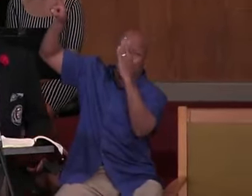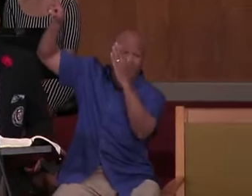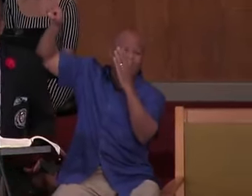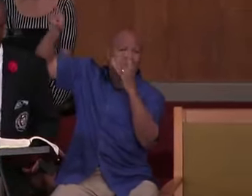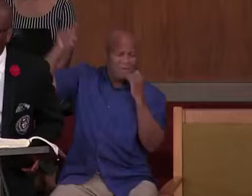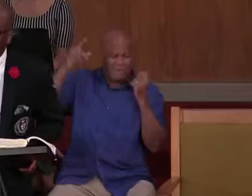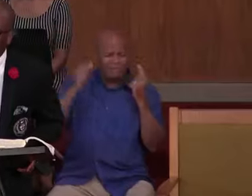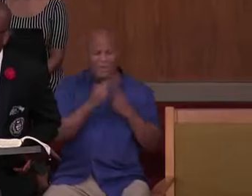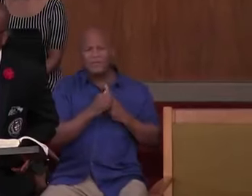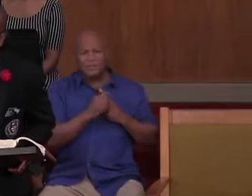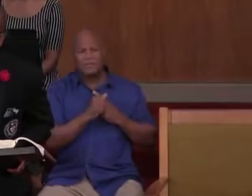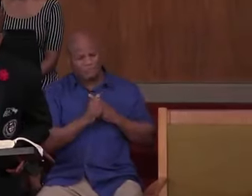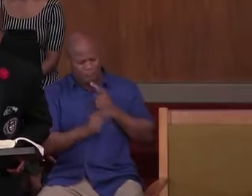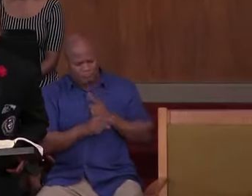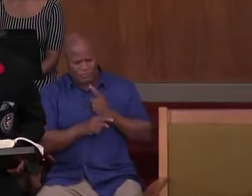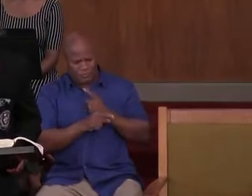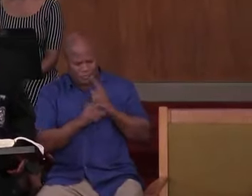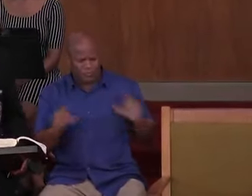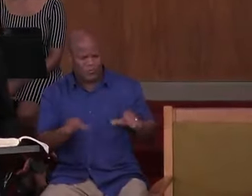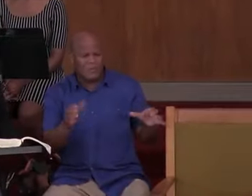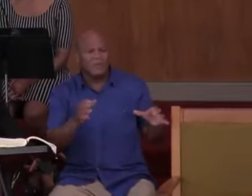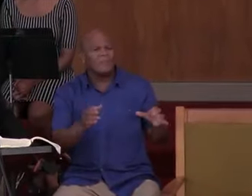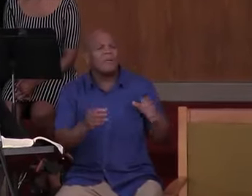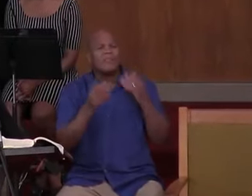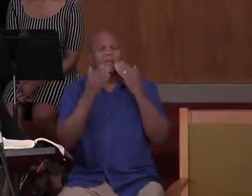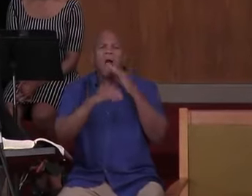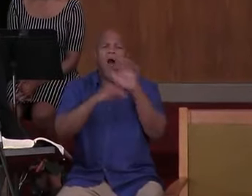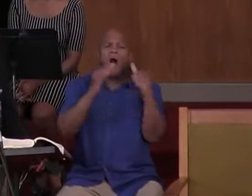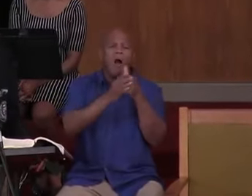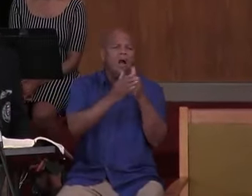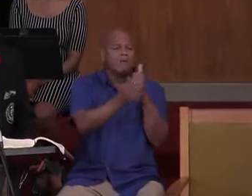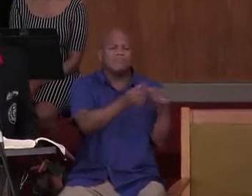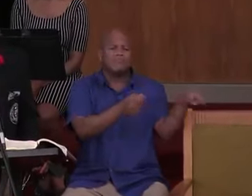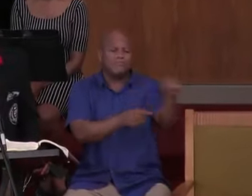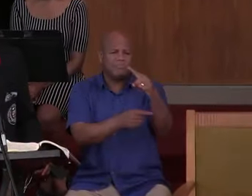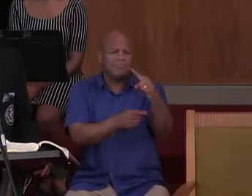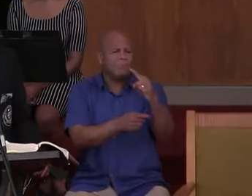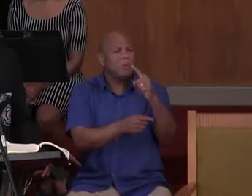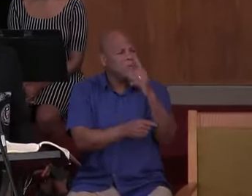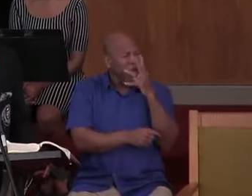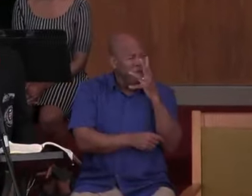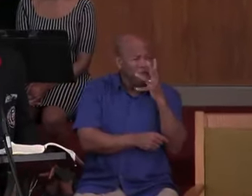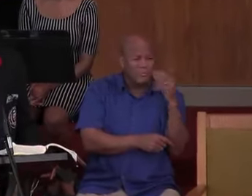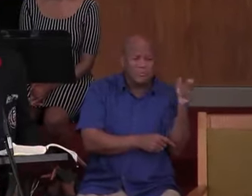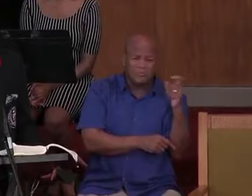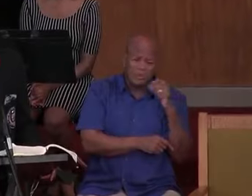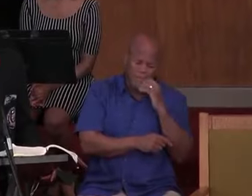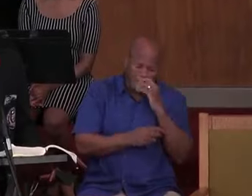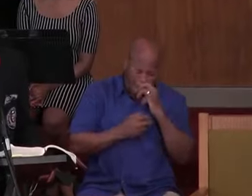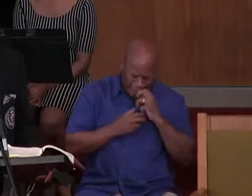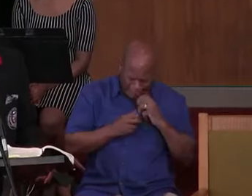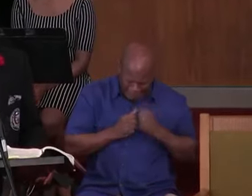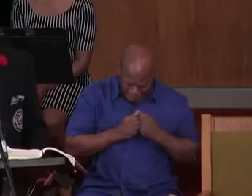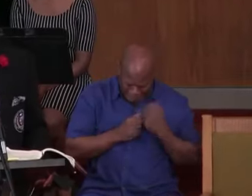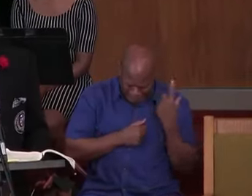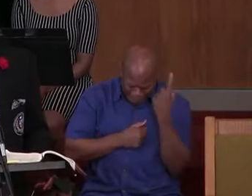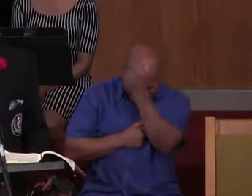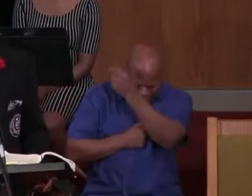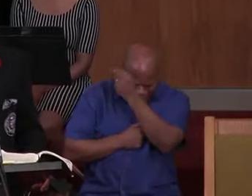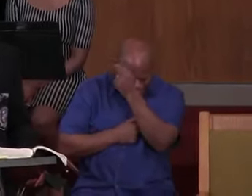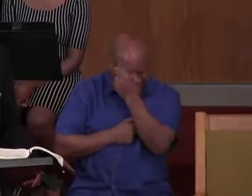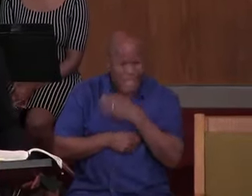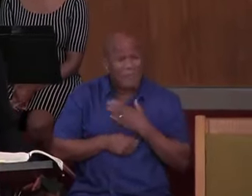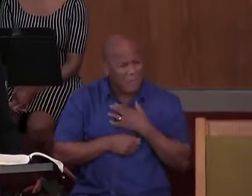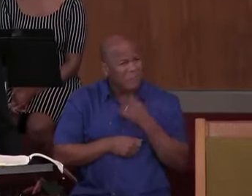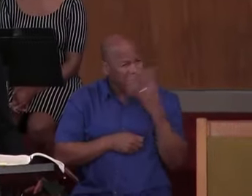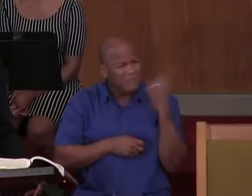thank God for each and every one of you. To those of you who are grieving your mothers, God bless you. God be with you. We still celebrate Mother's Day.